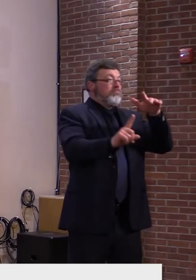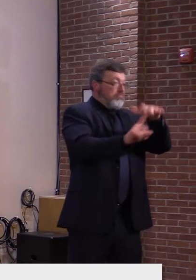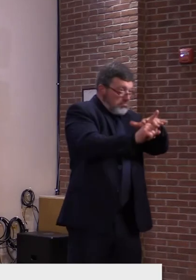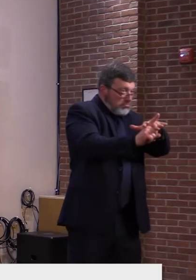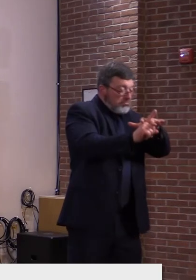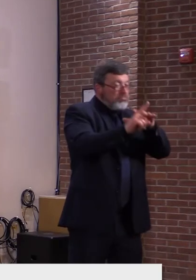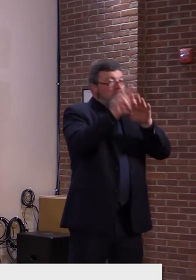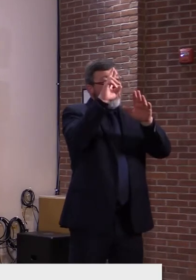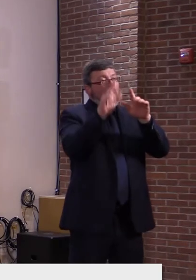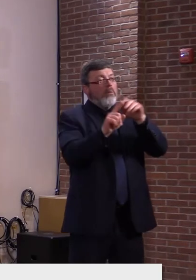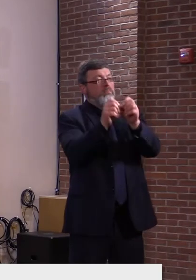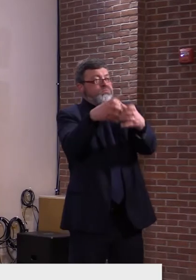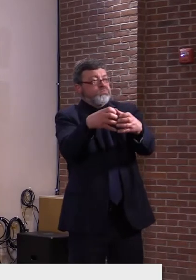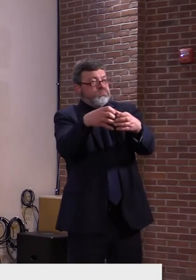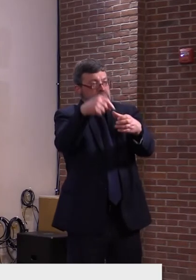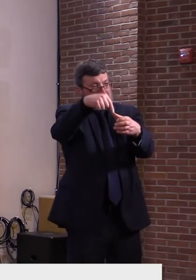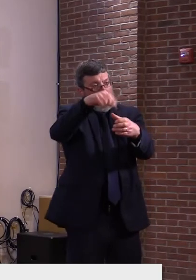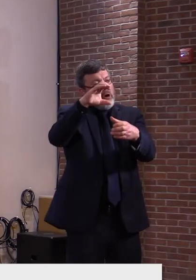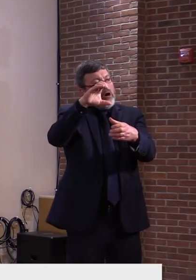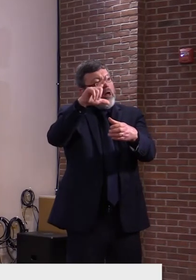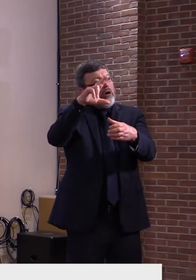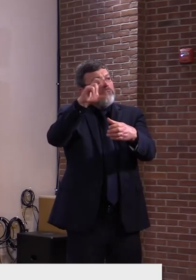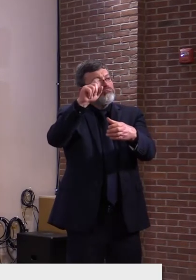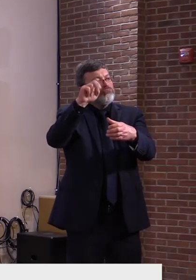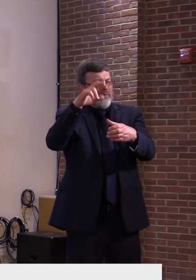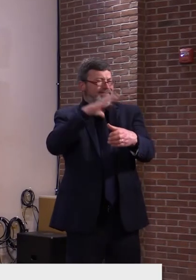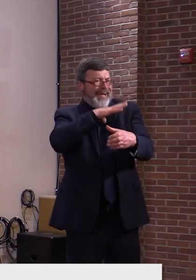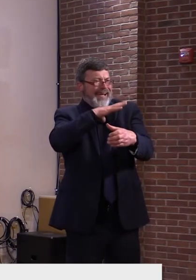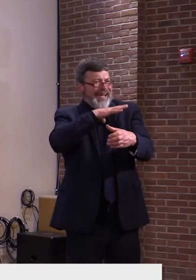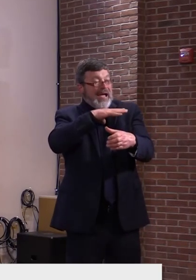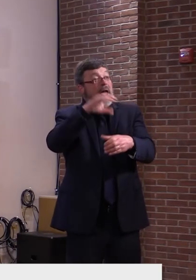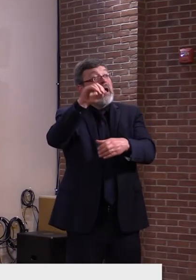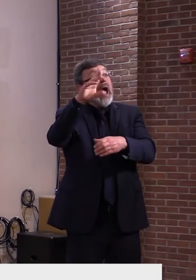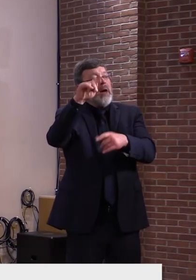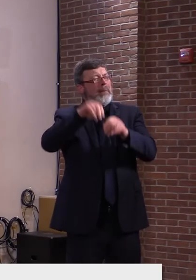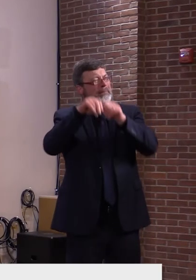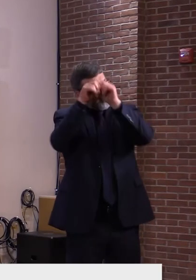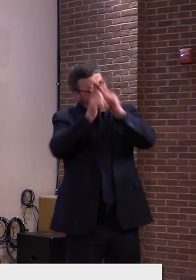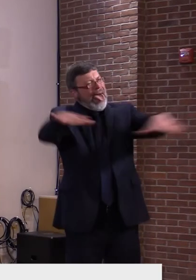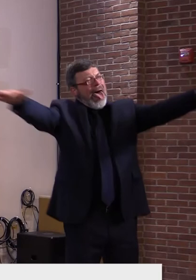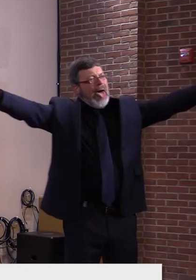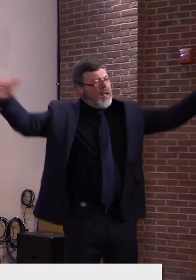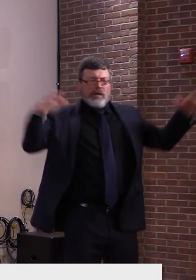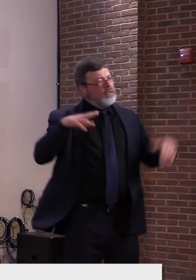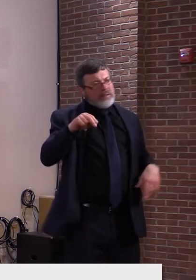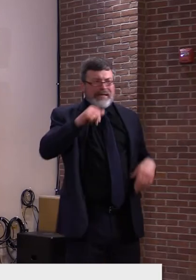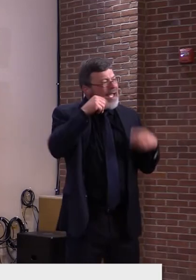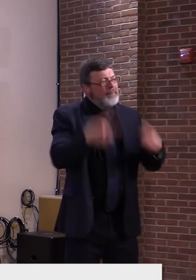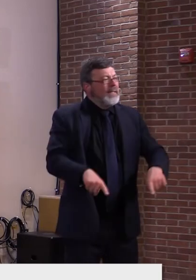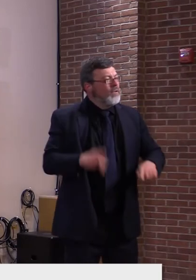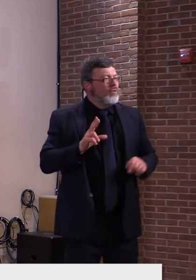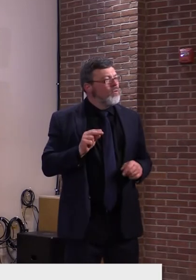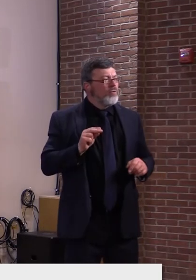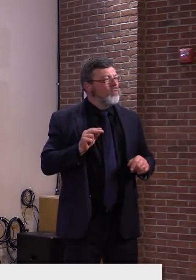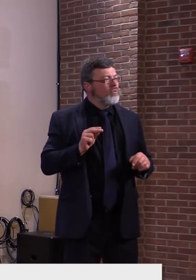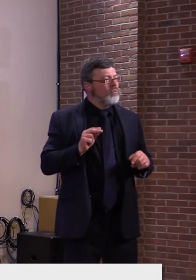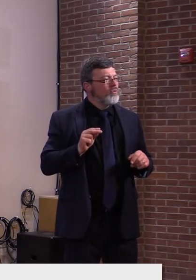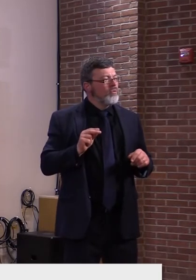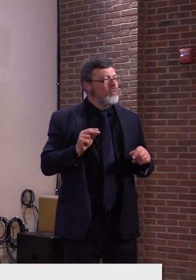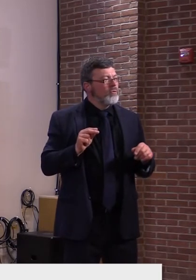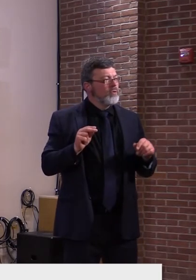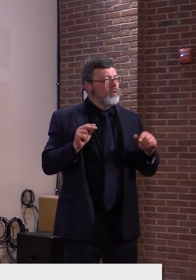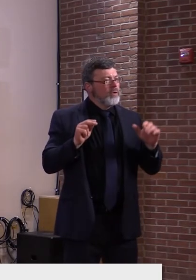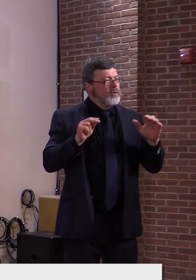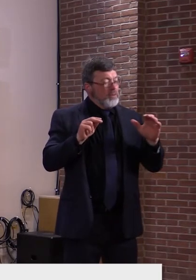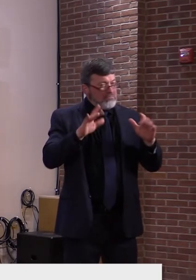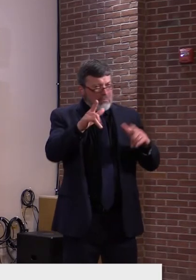of society is actually looking the same at this point in time. You yourself probably know people who have